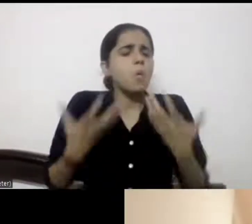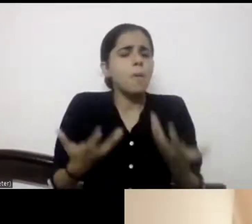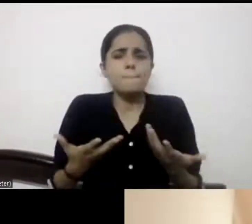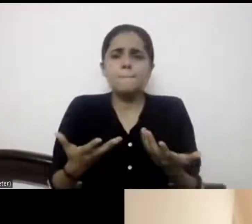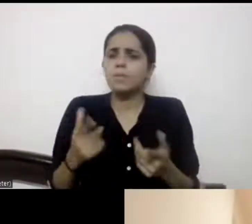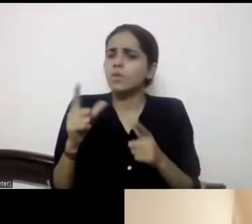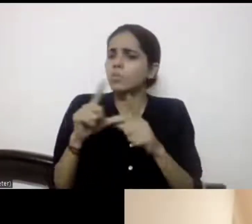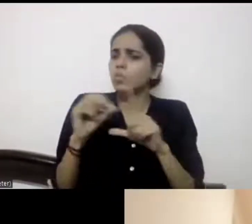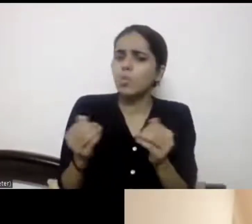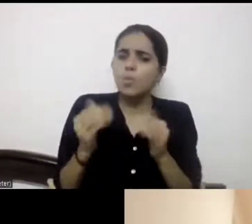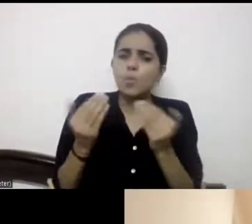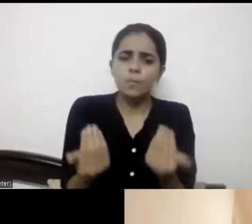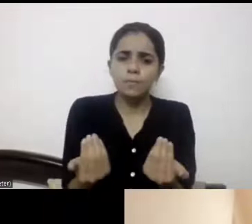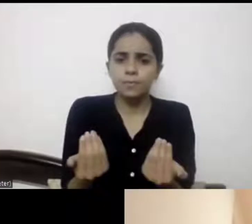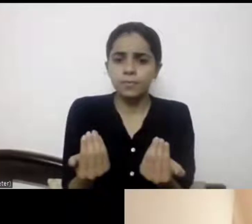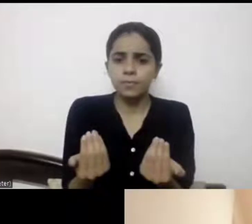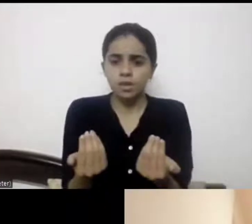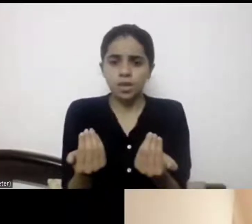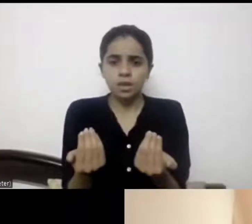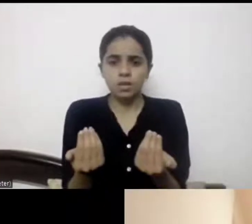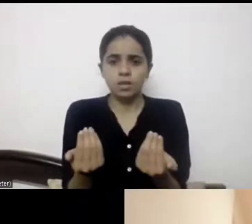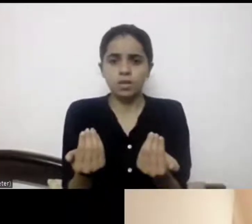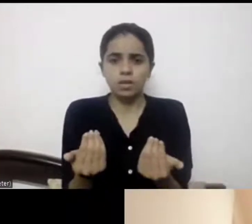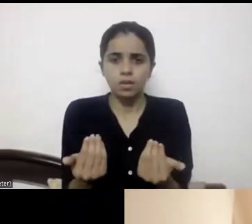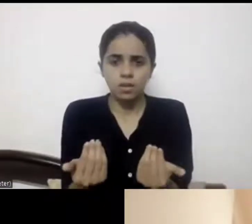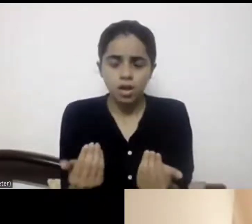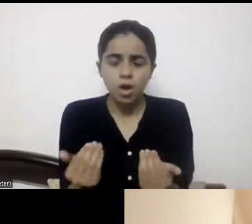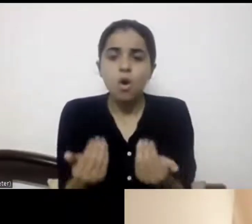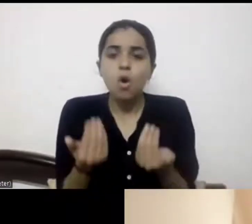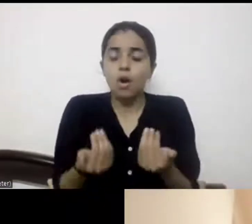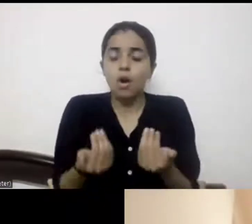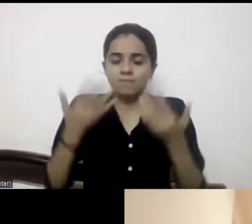about when we talk about able body?